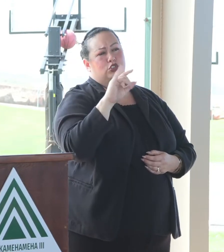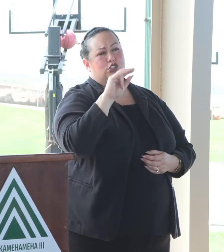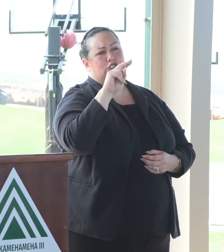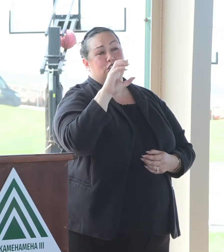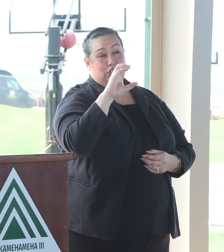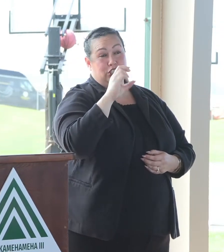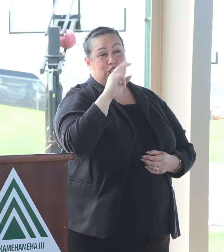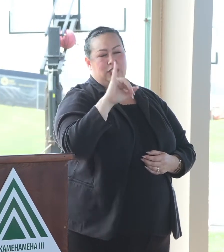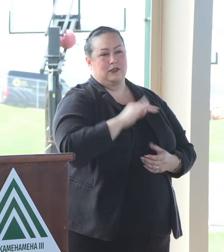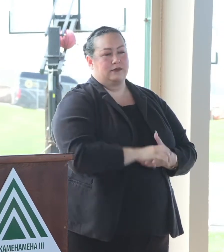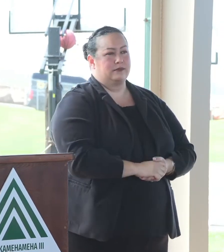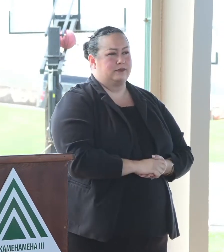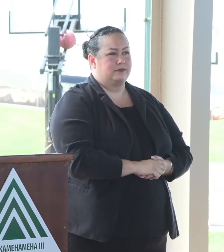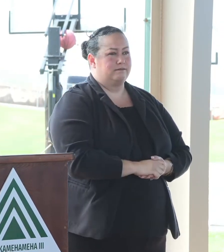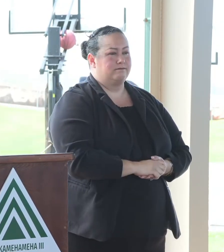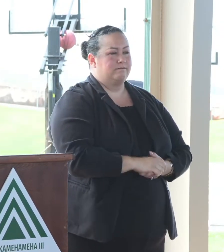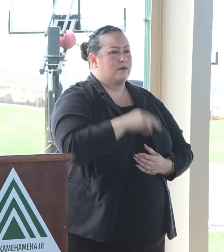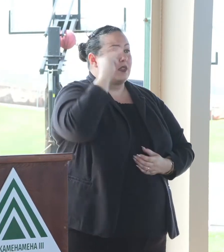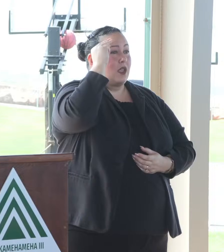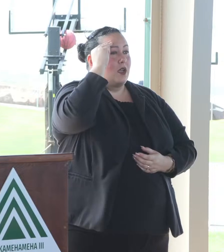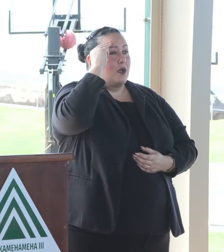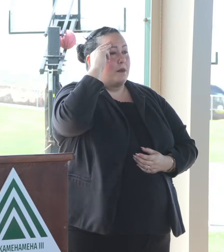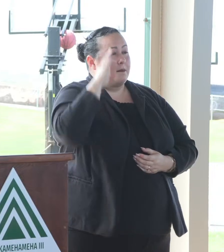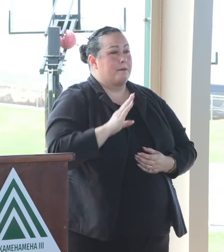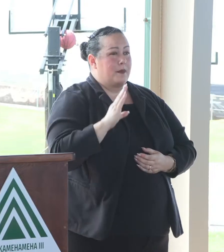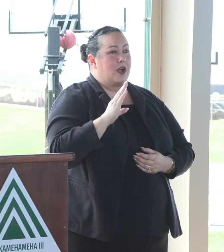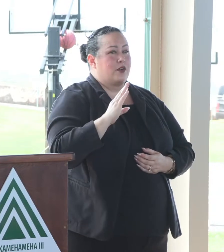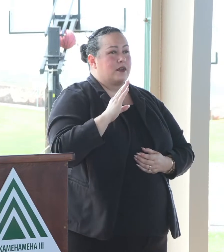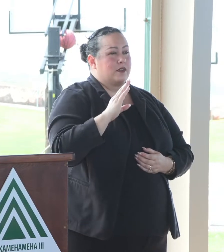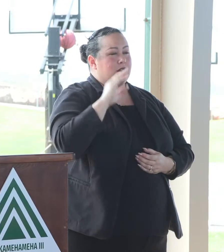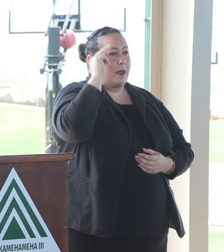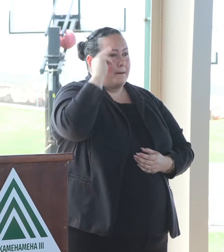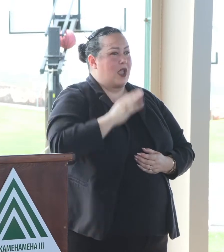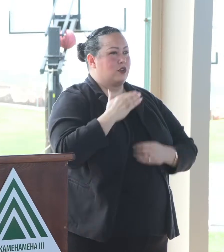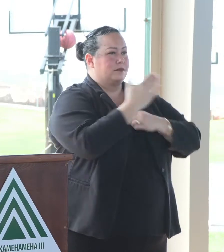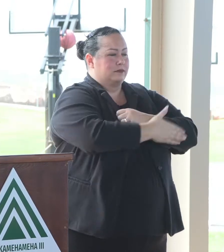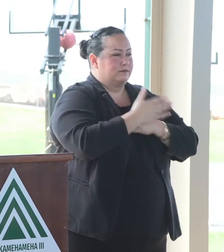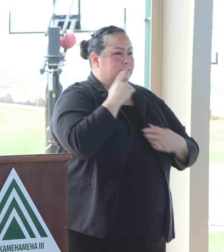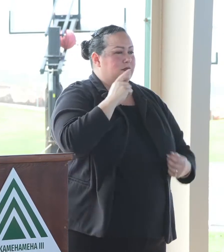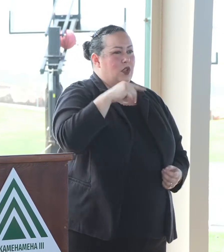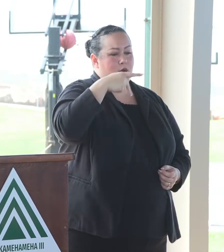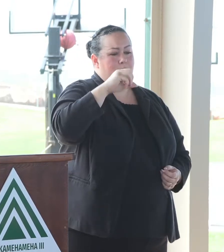And on behalf of Maui County Mayor Richard Bisson, we have Pono Asano,